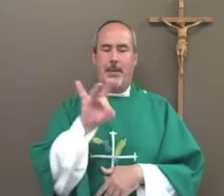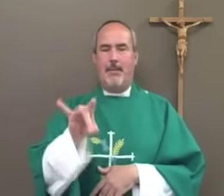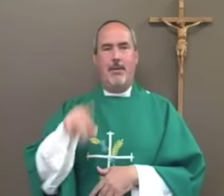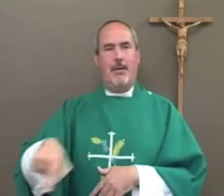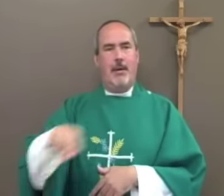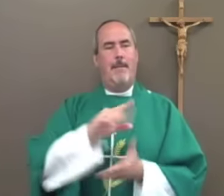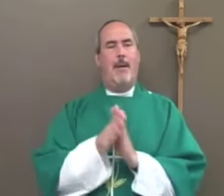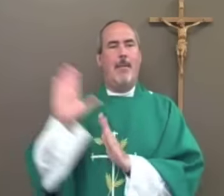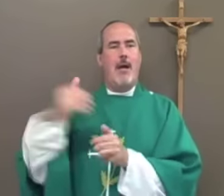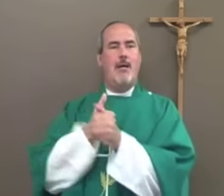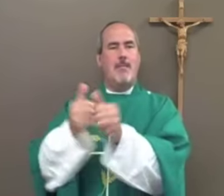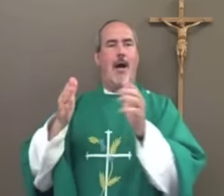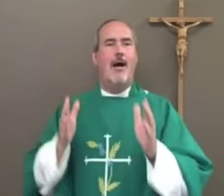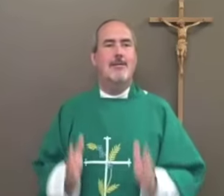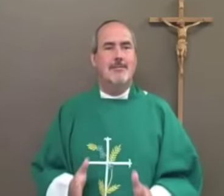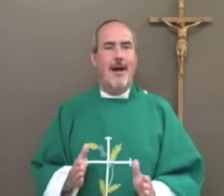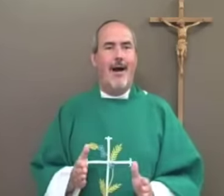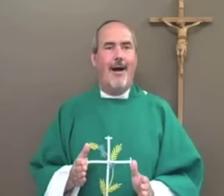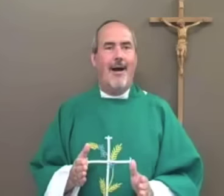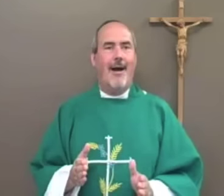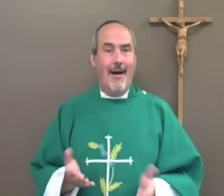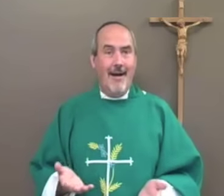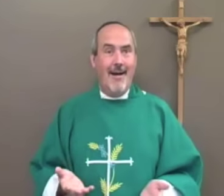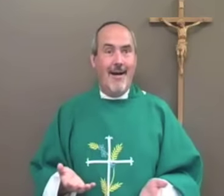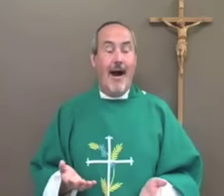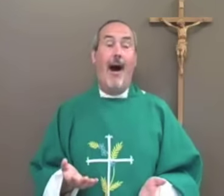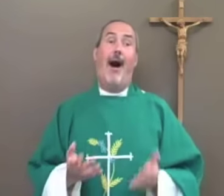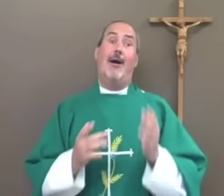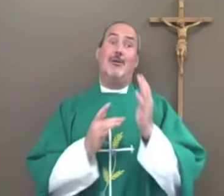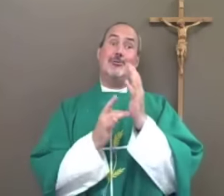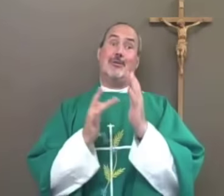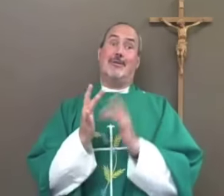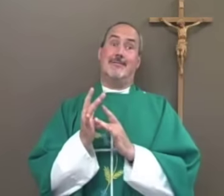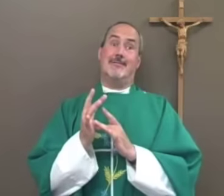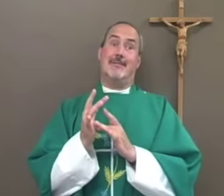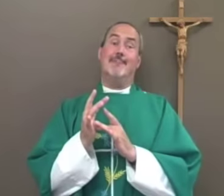Jesus chose them to be his disciples.